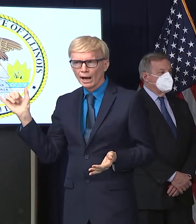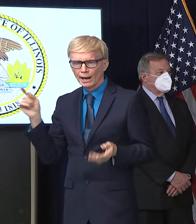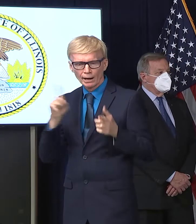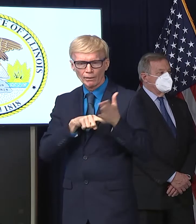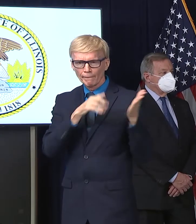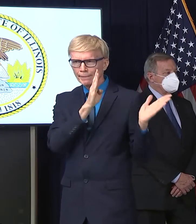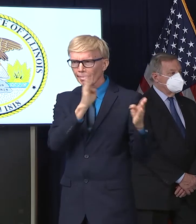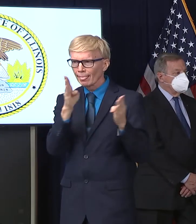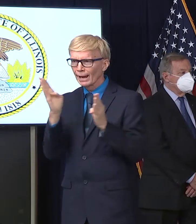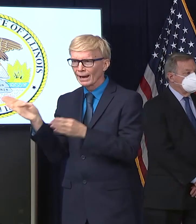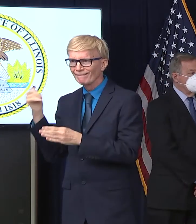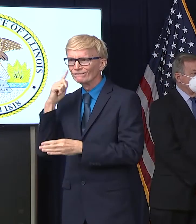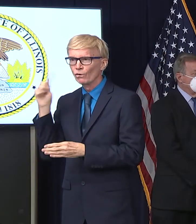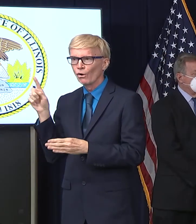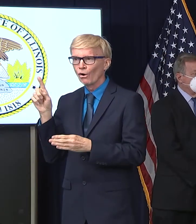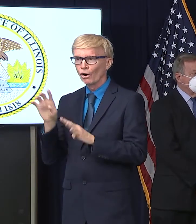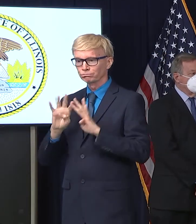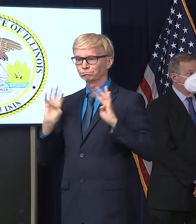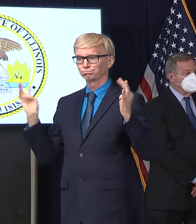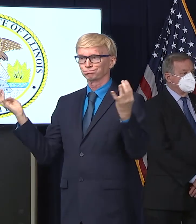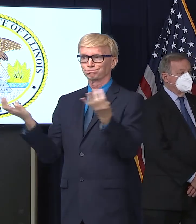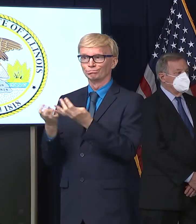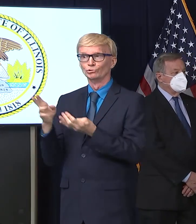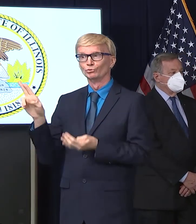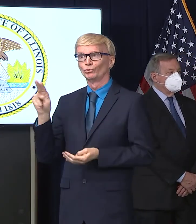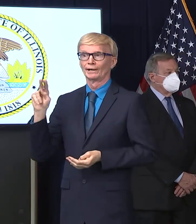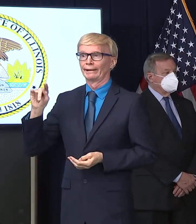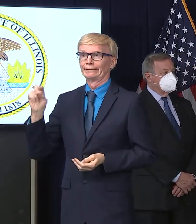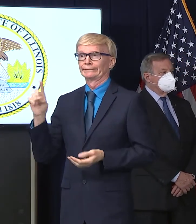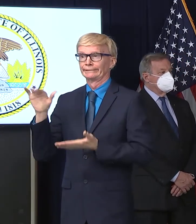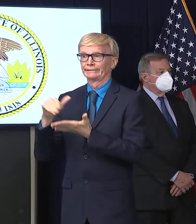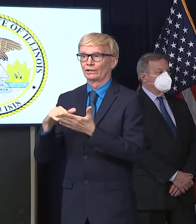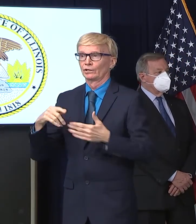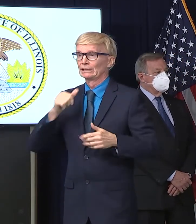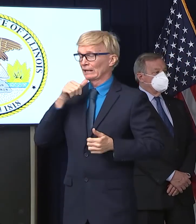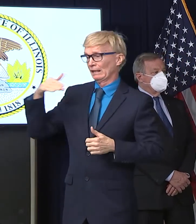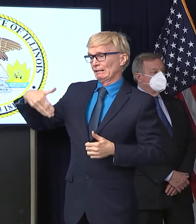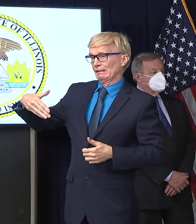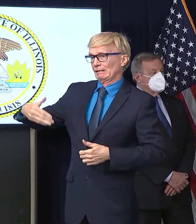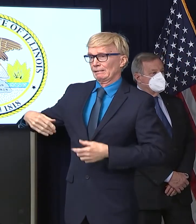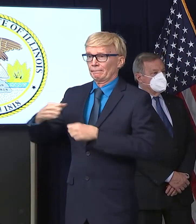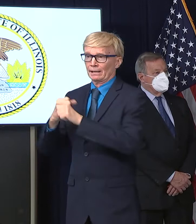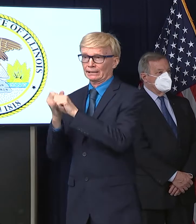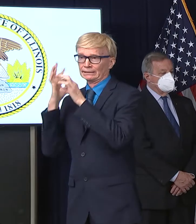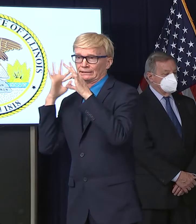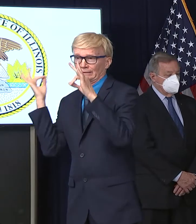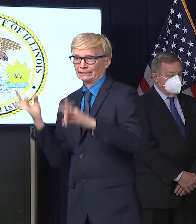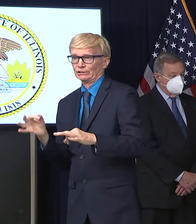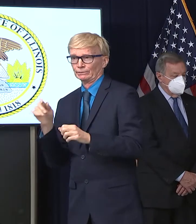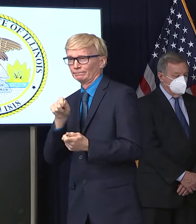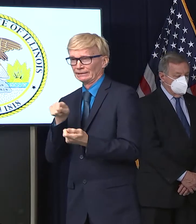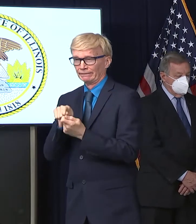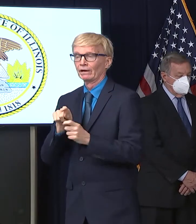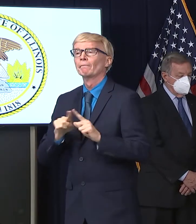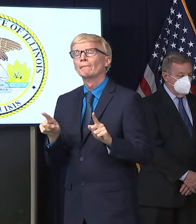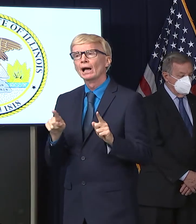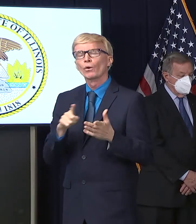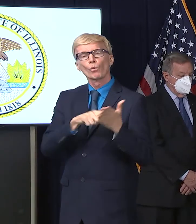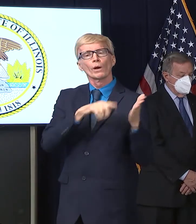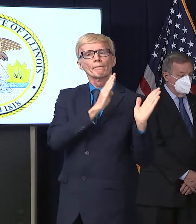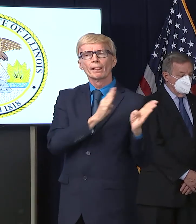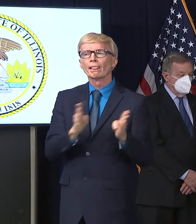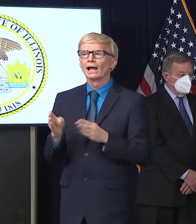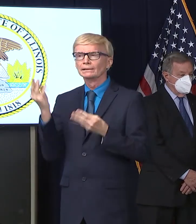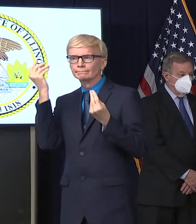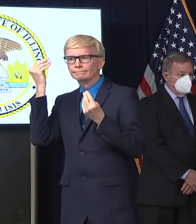planned out right now. So we don't have exact specifics, but I'm going to ask Brian to walk you through what the planning team has worked through so